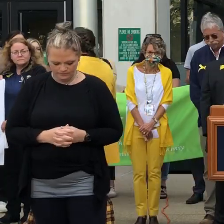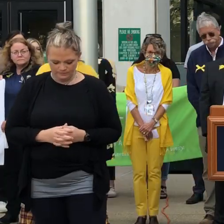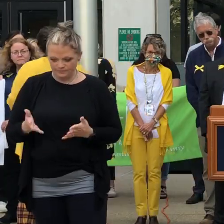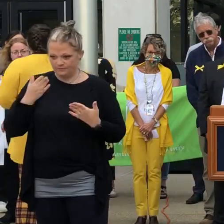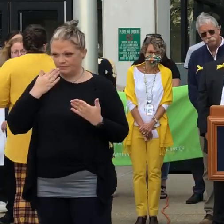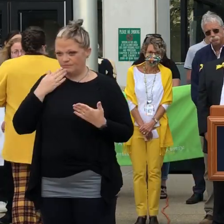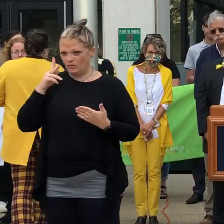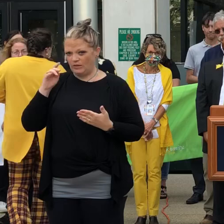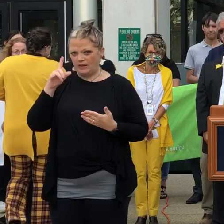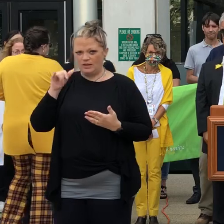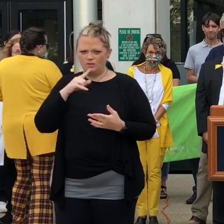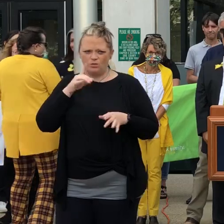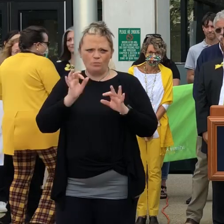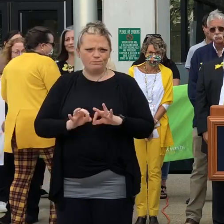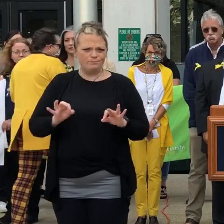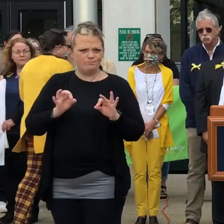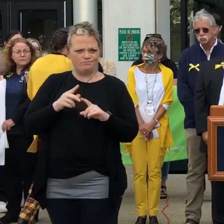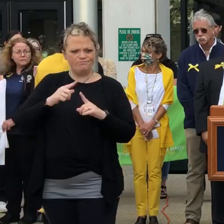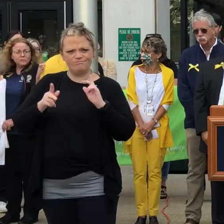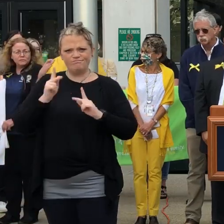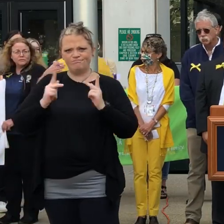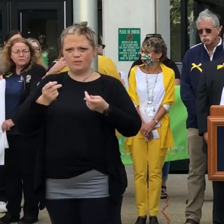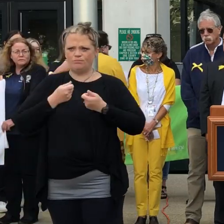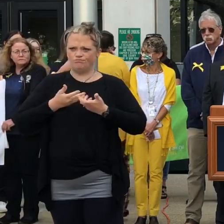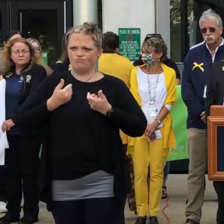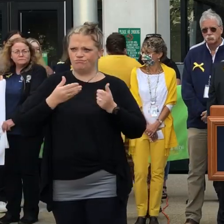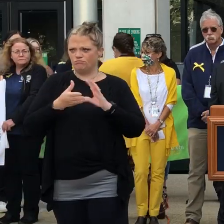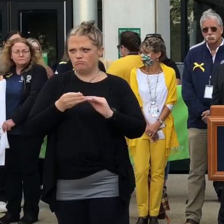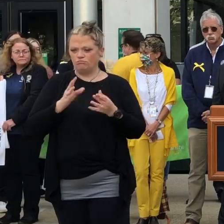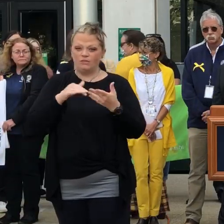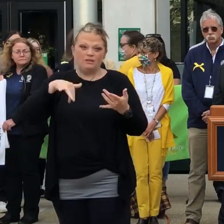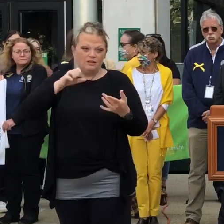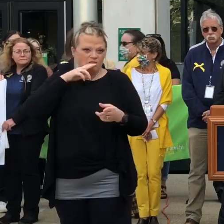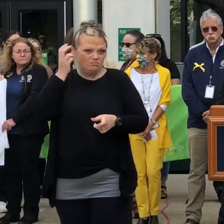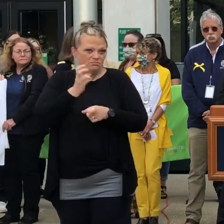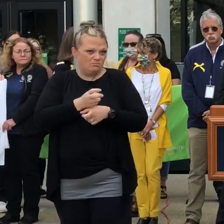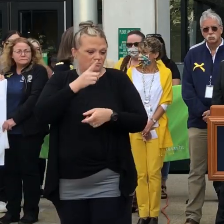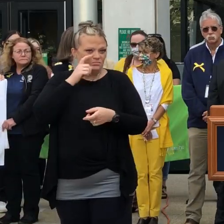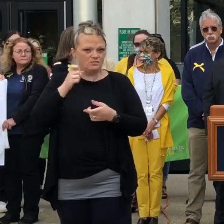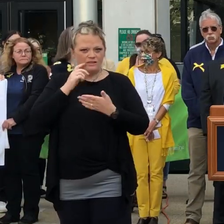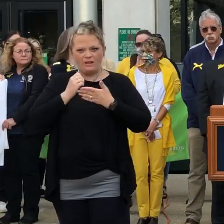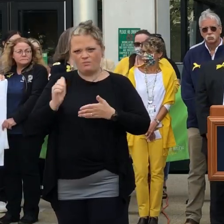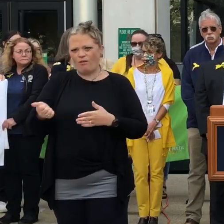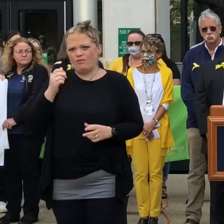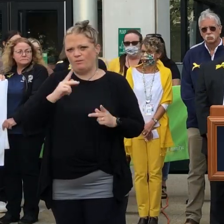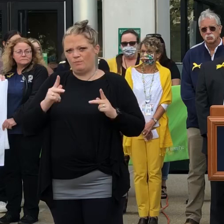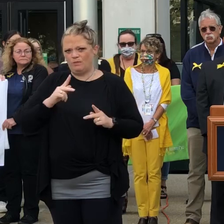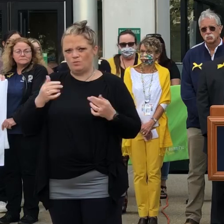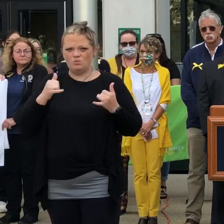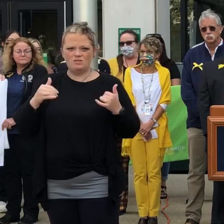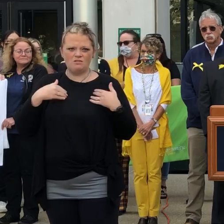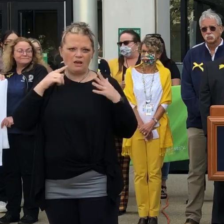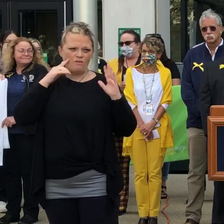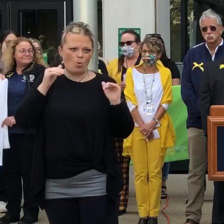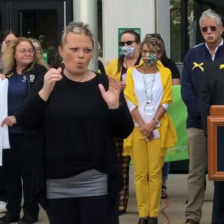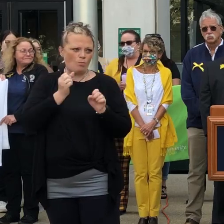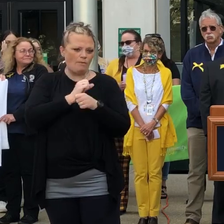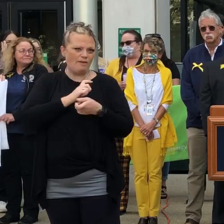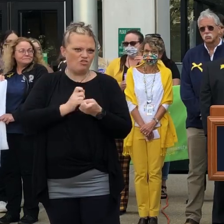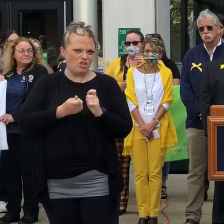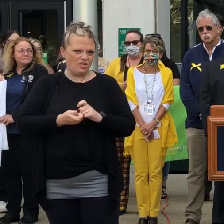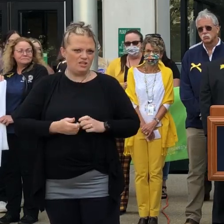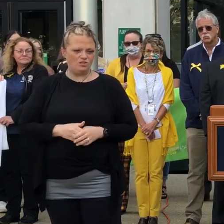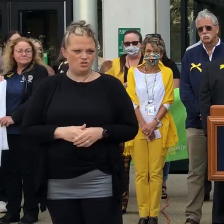Thank you, Kelly. It's so important when people tell their stories, although it's so hard, because it helps others to have hope and to make a change.